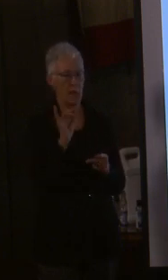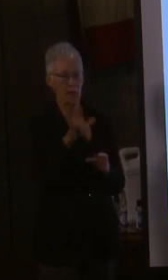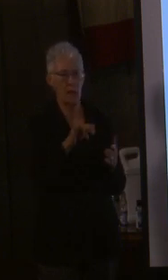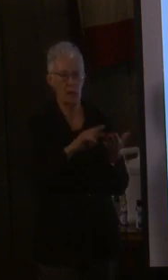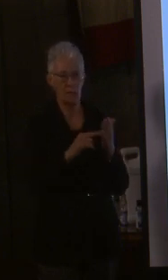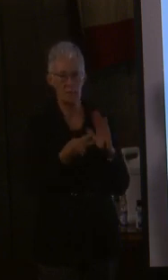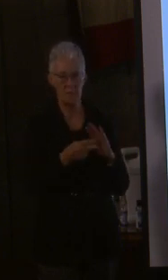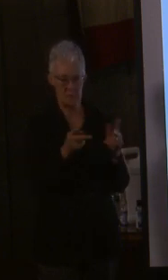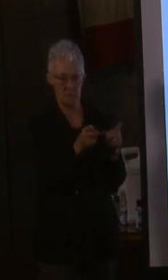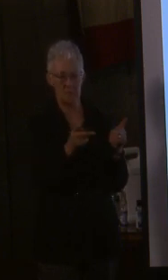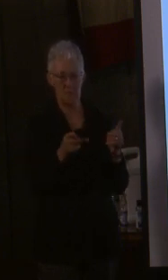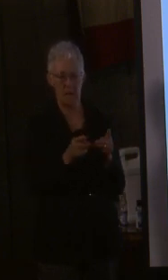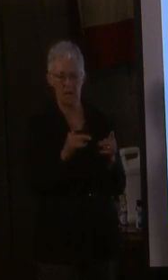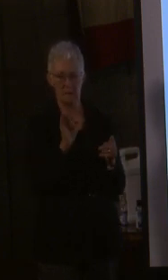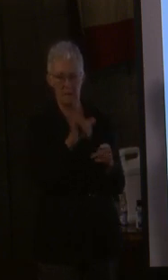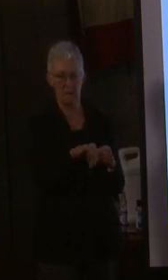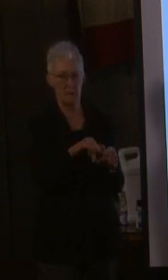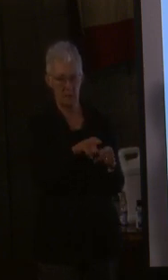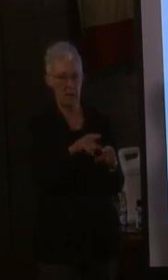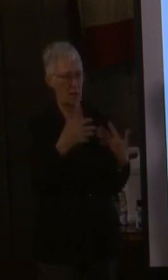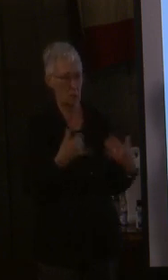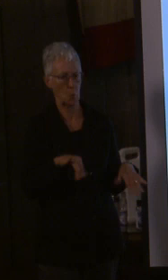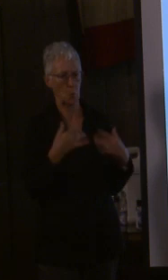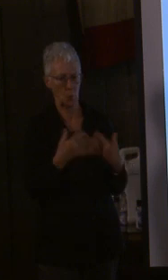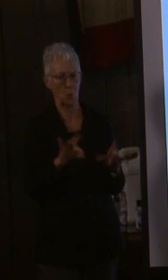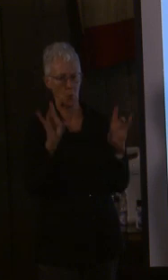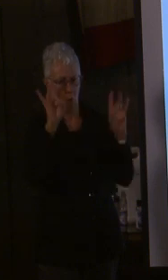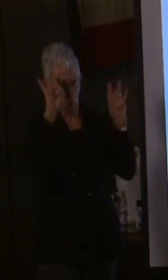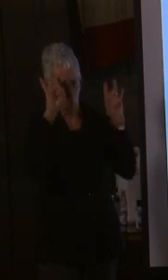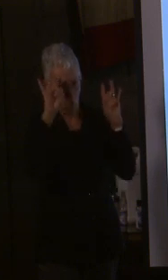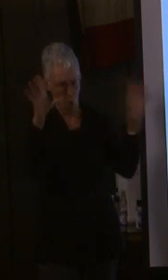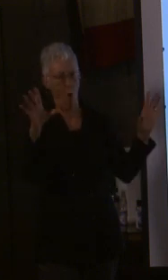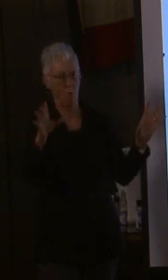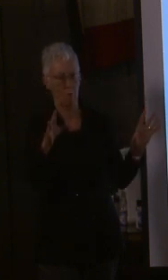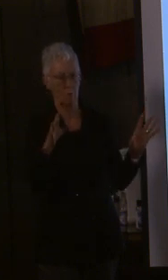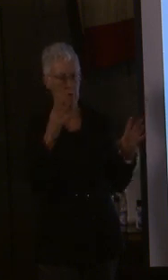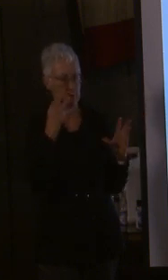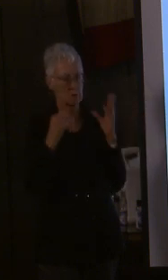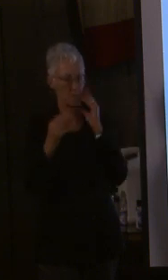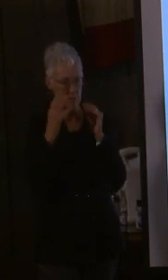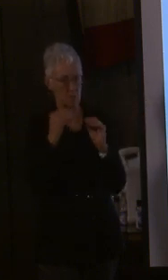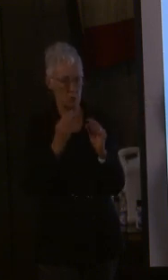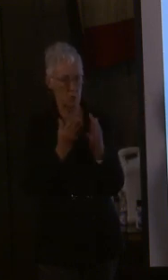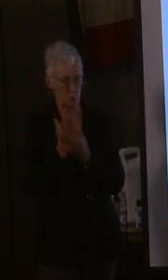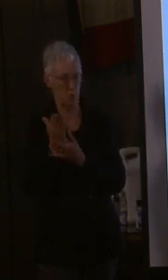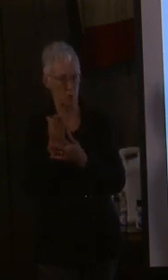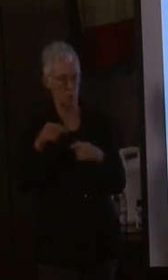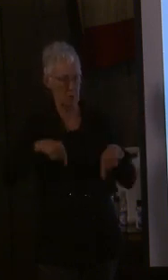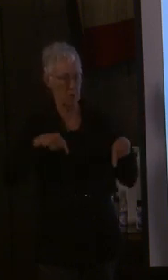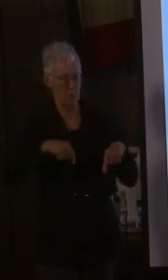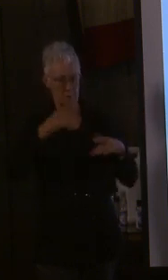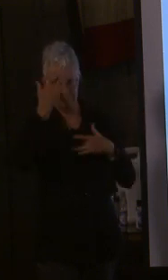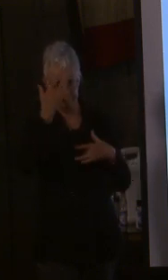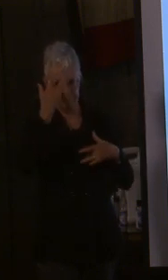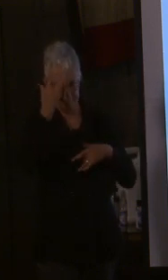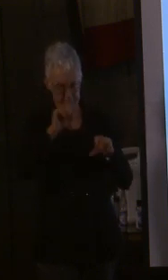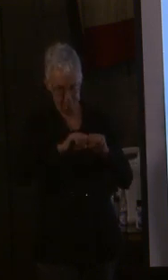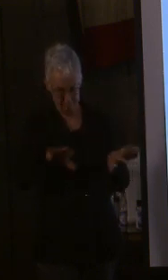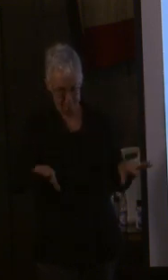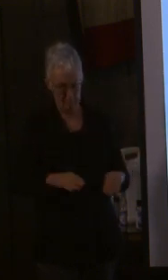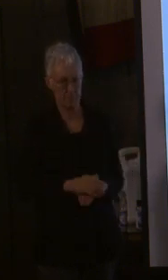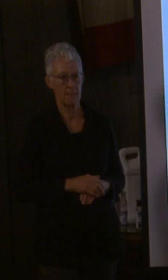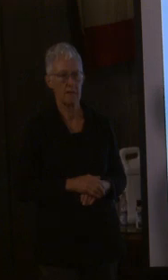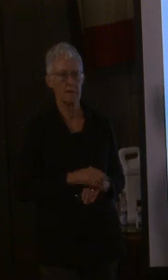know have been particularly hit very hard with the pandemic. These facilities will also receive